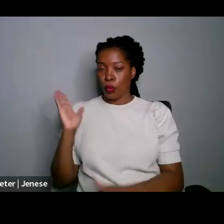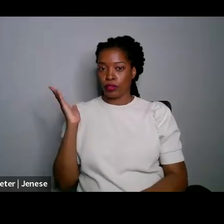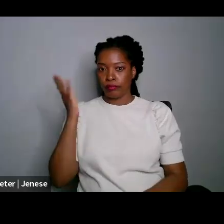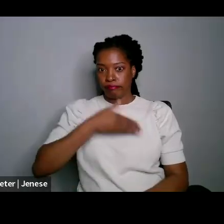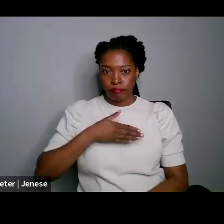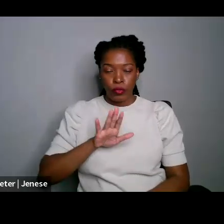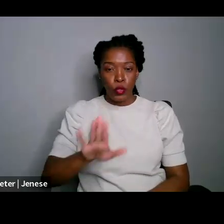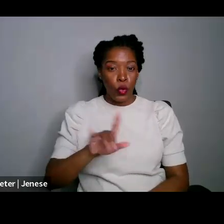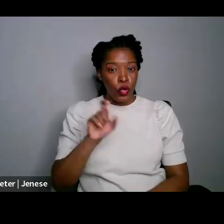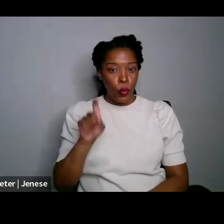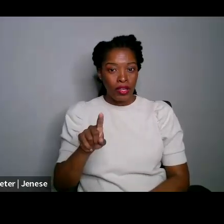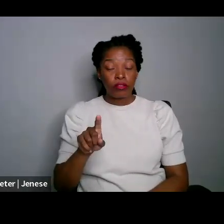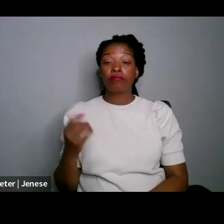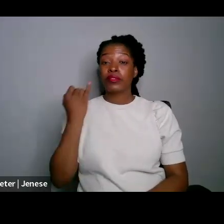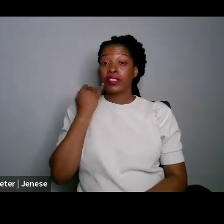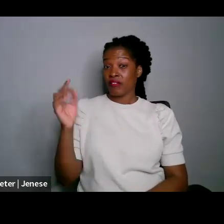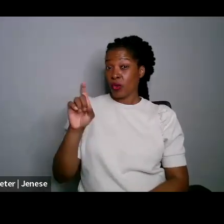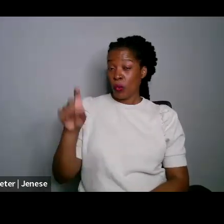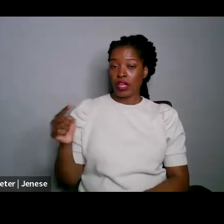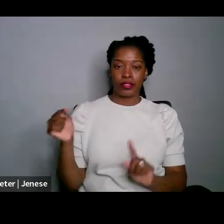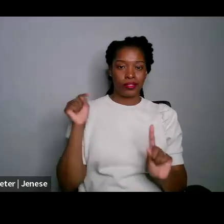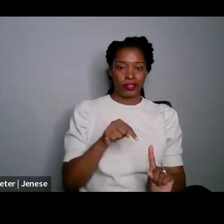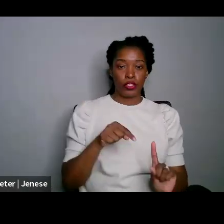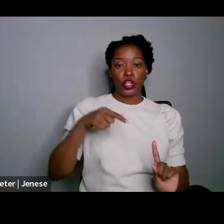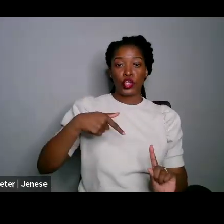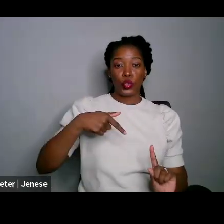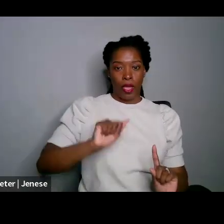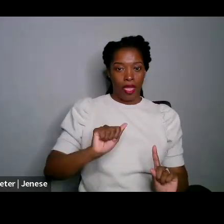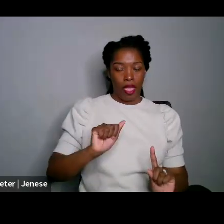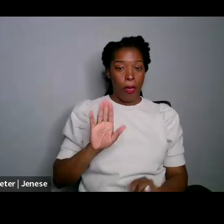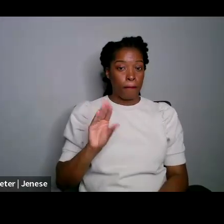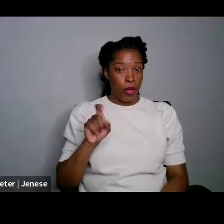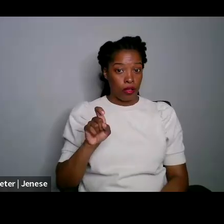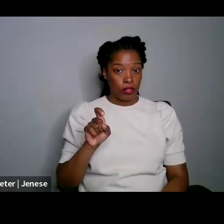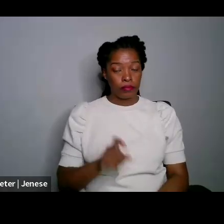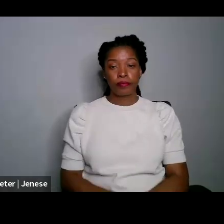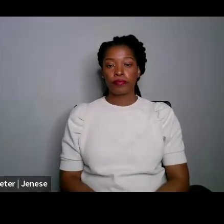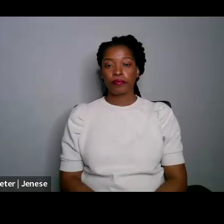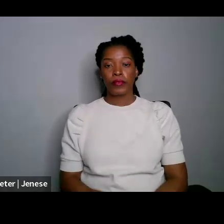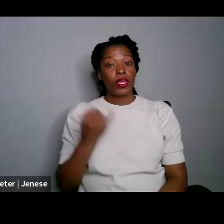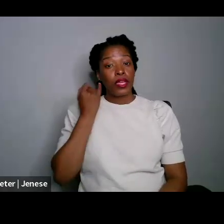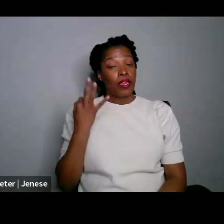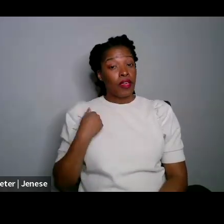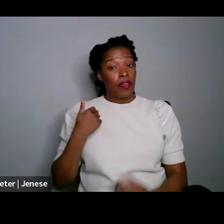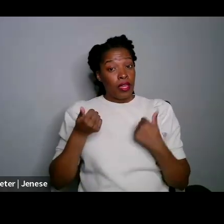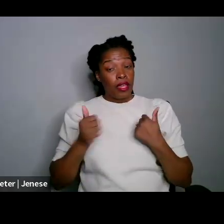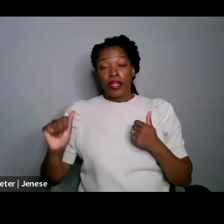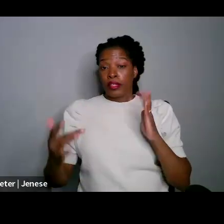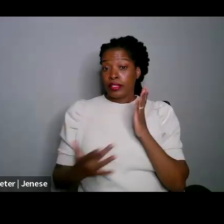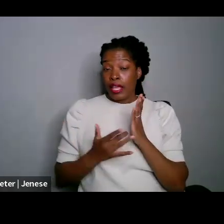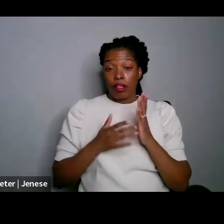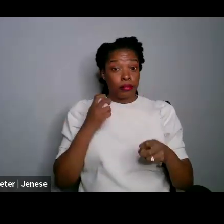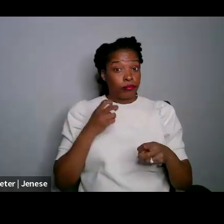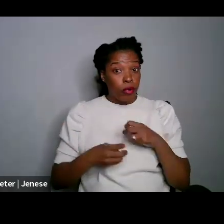have to ask. So use that Q&A box for us. If you have any technical difficulties, you can also put